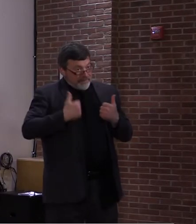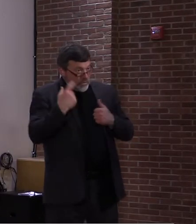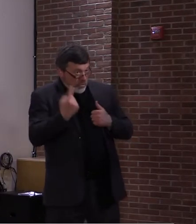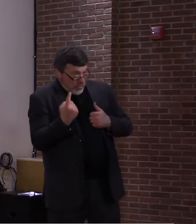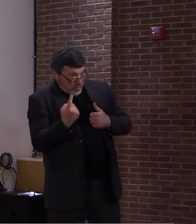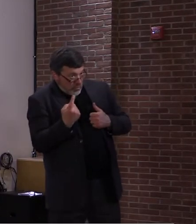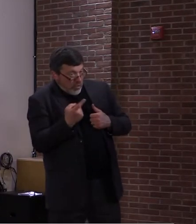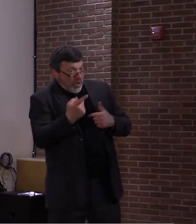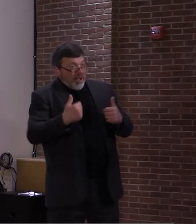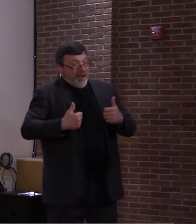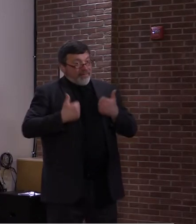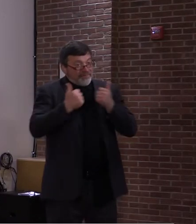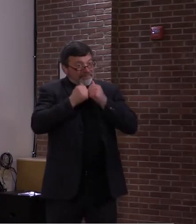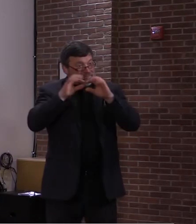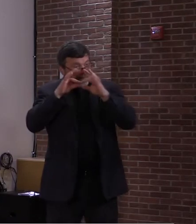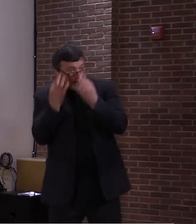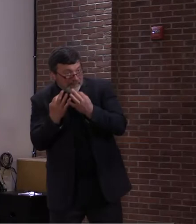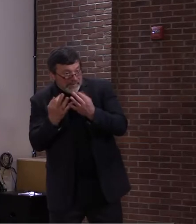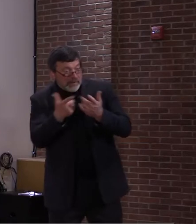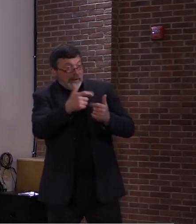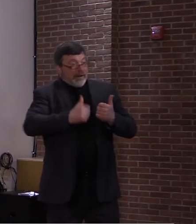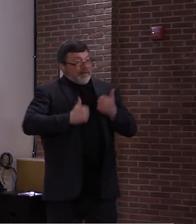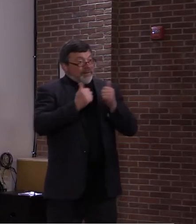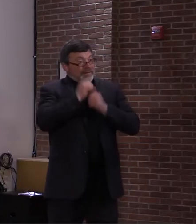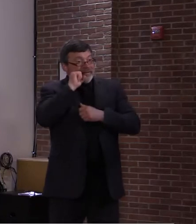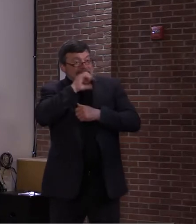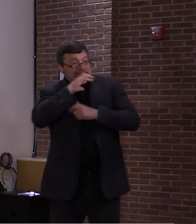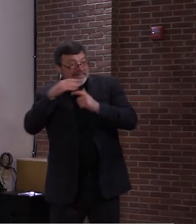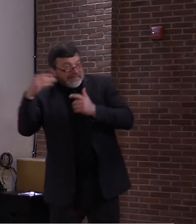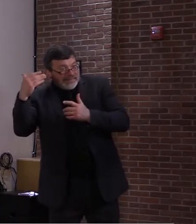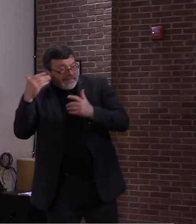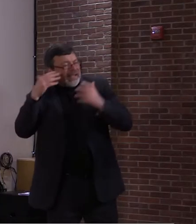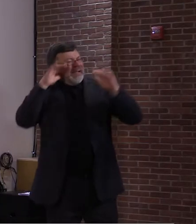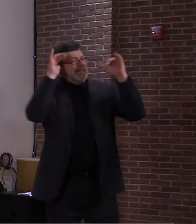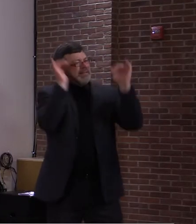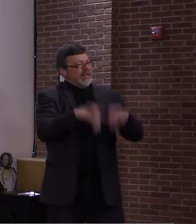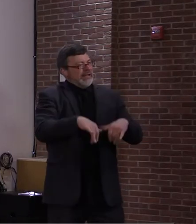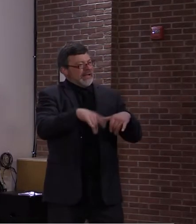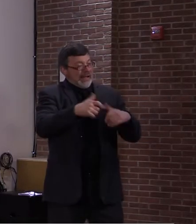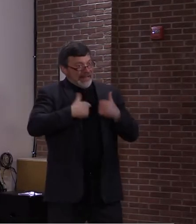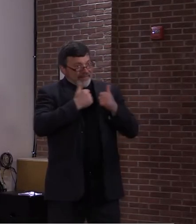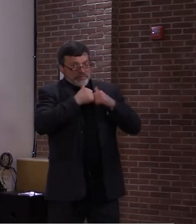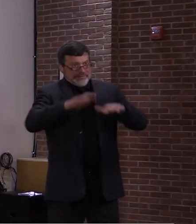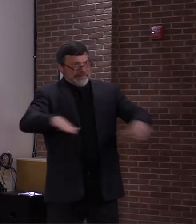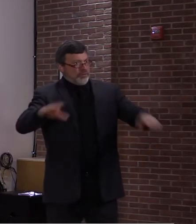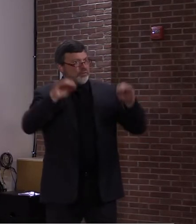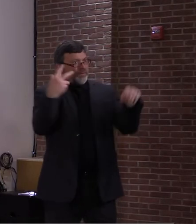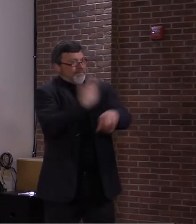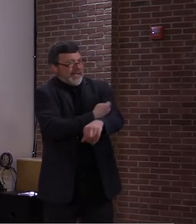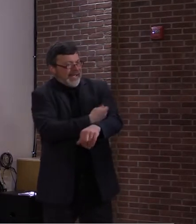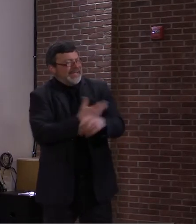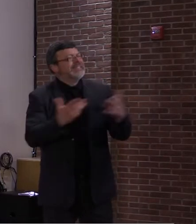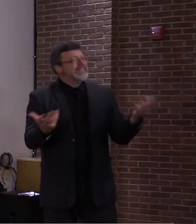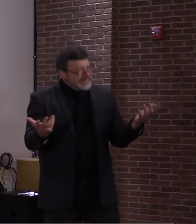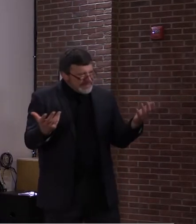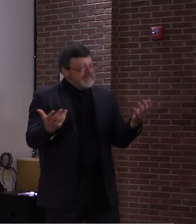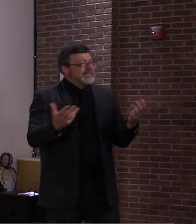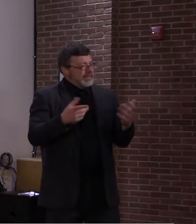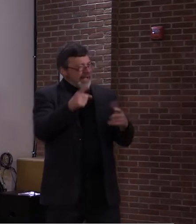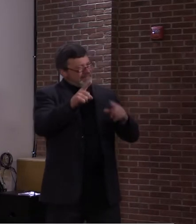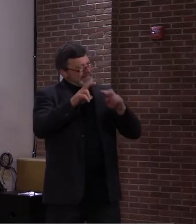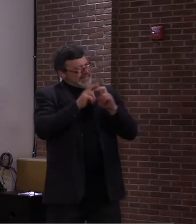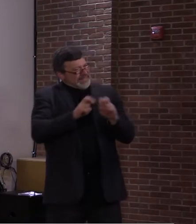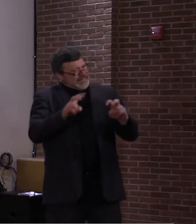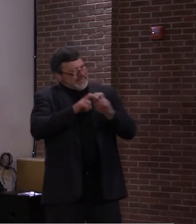Several months ago, Dr. Fauci basically said it's not a matter if, it's a matter of when you will get the virus. The